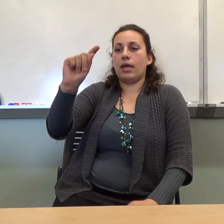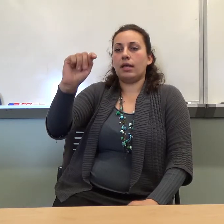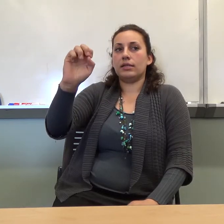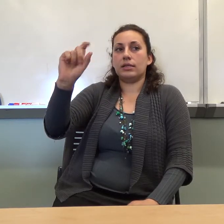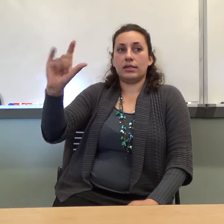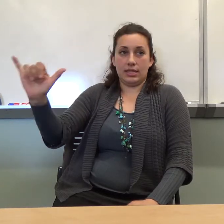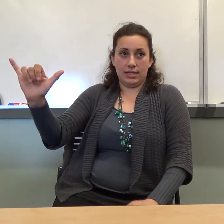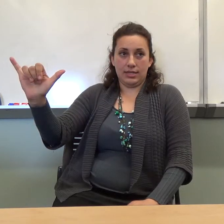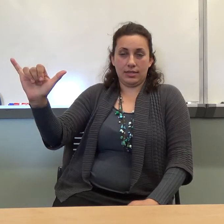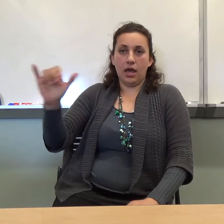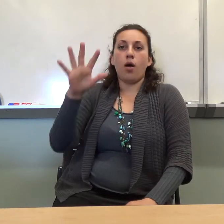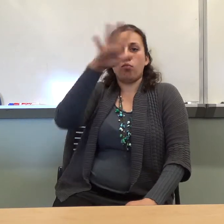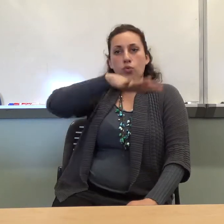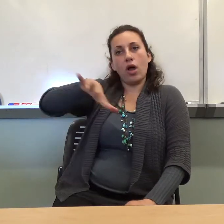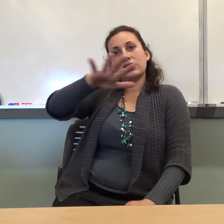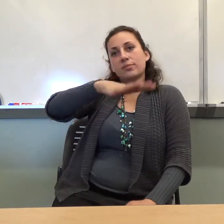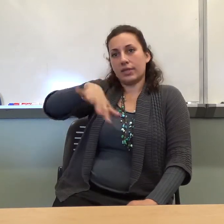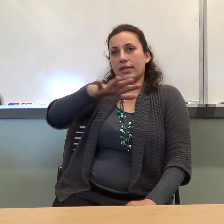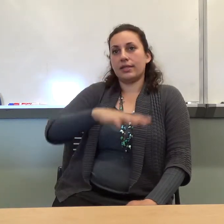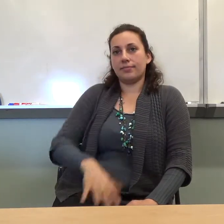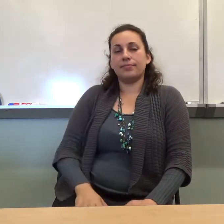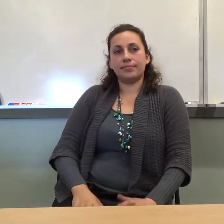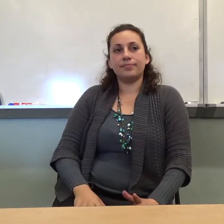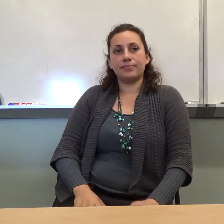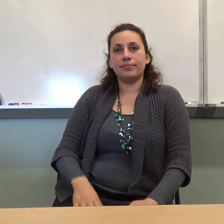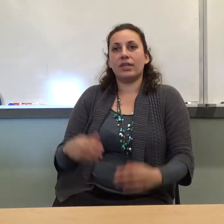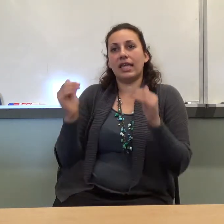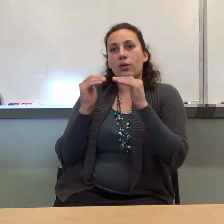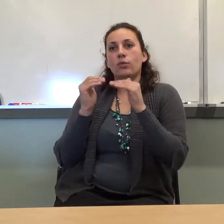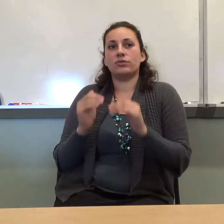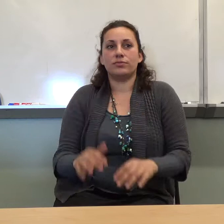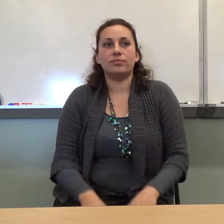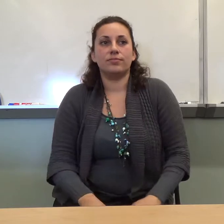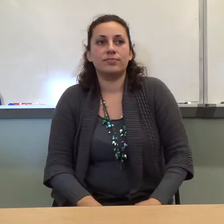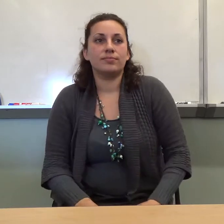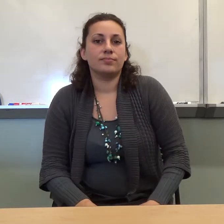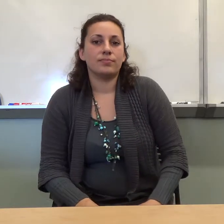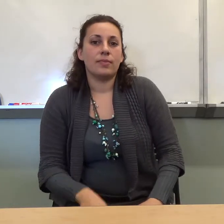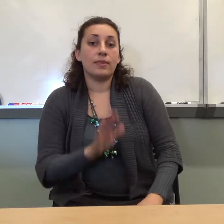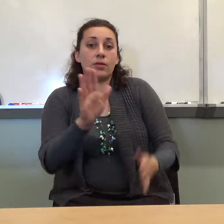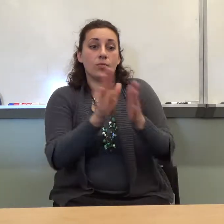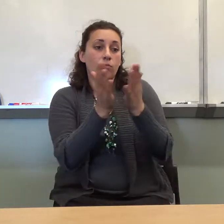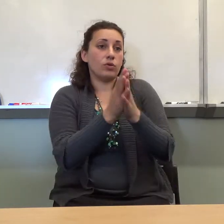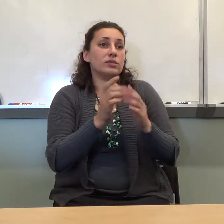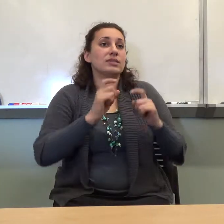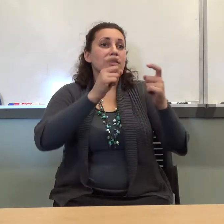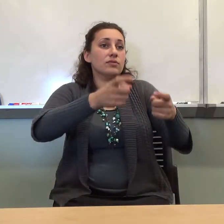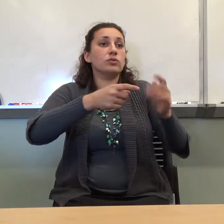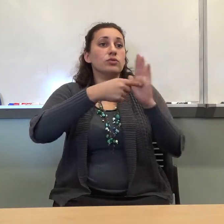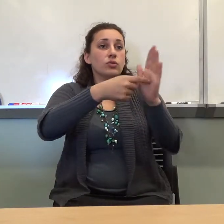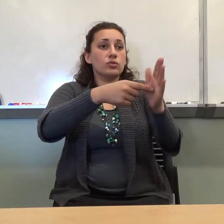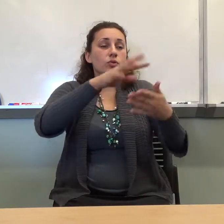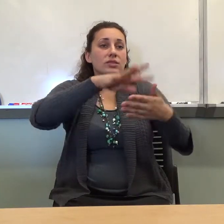Okay, so then your book gives you little tables to fill in. And here's table number one. It's example four, it's on